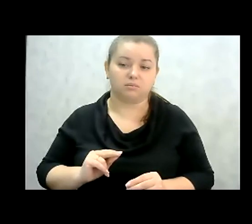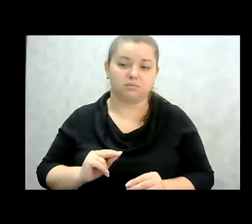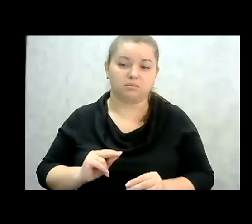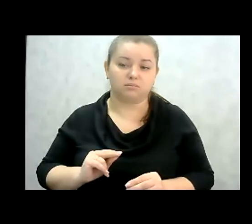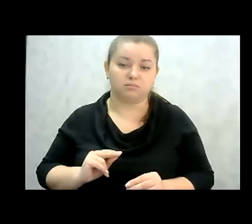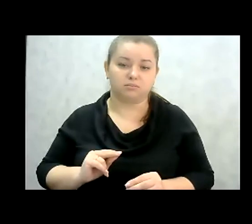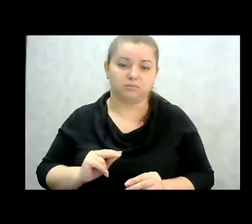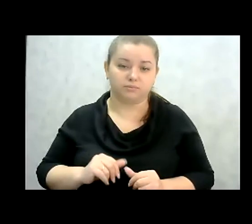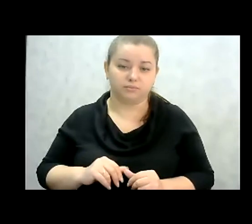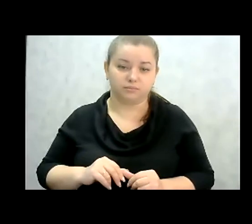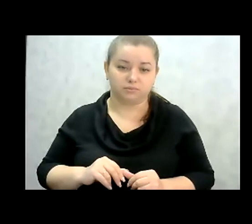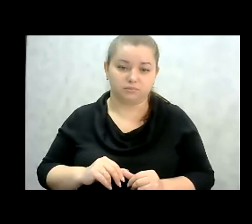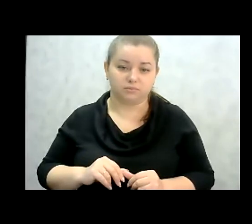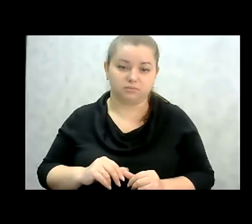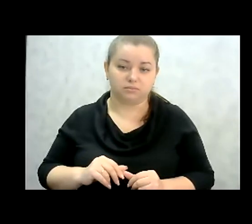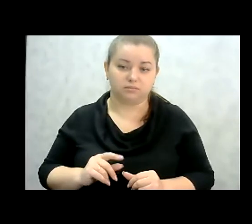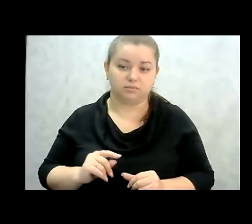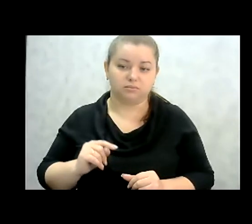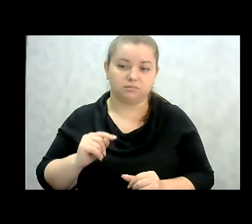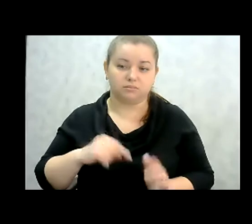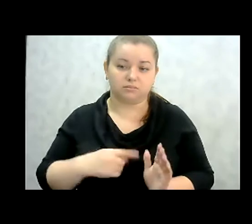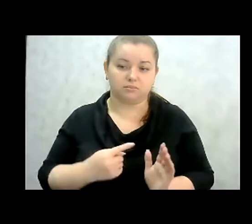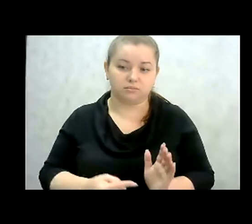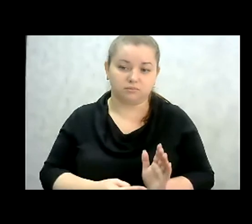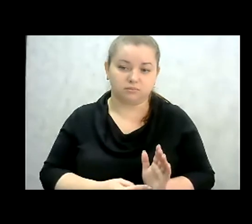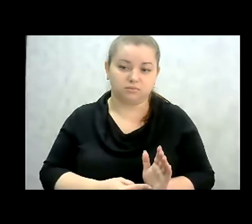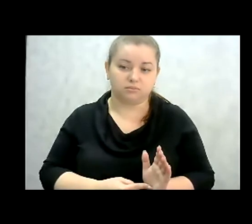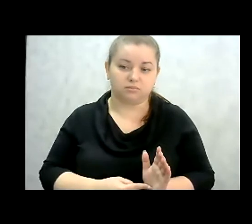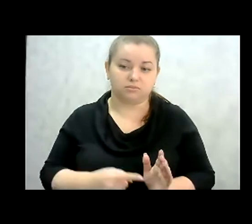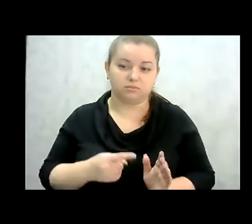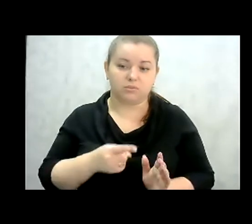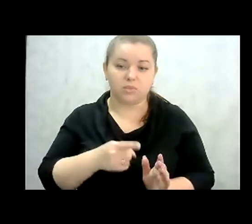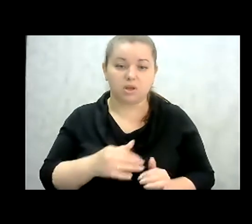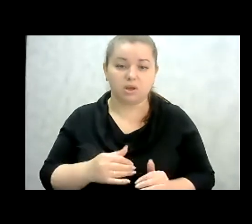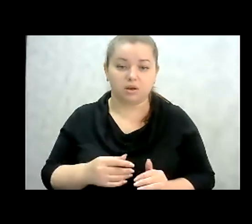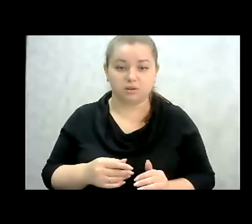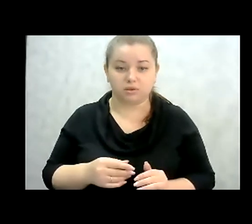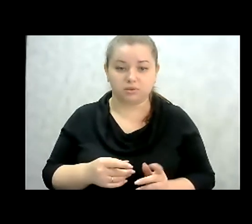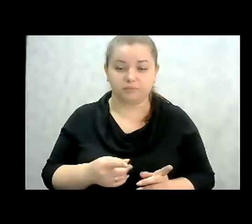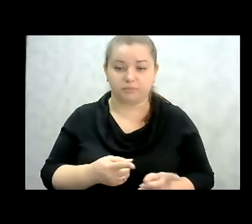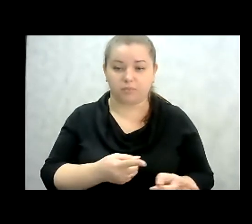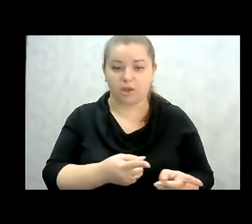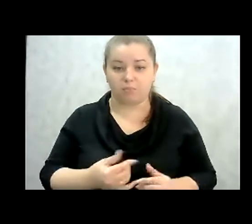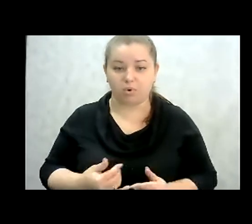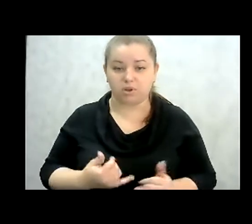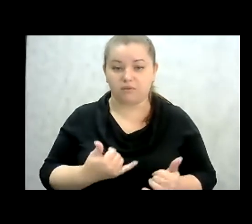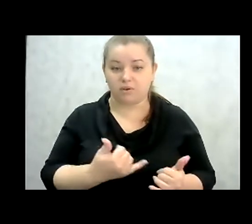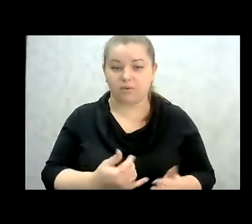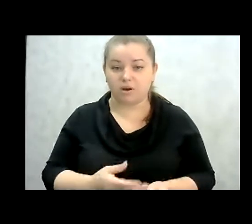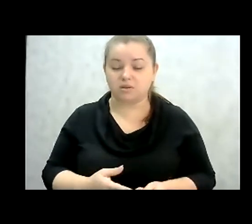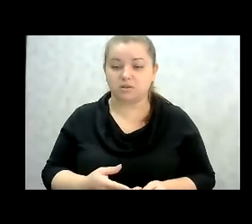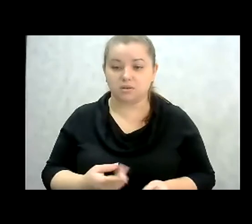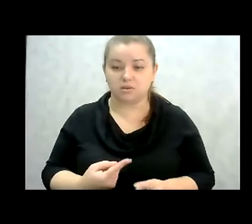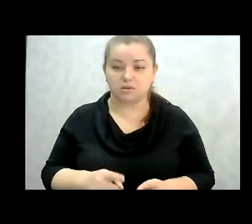is also worth remembering that members of the commissions are not receiving remuneration